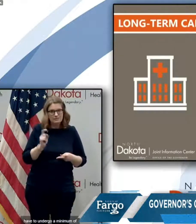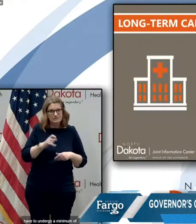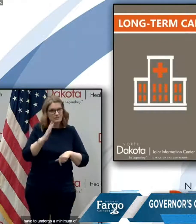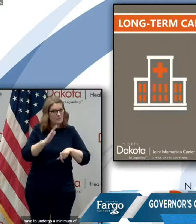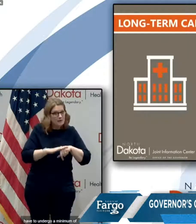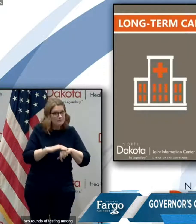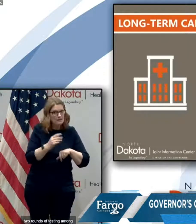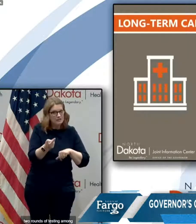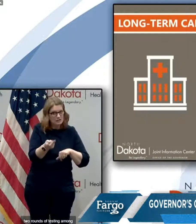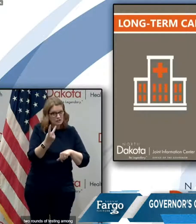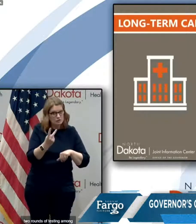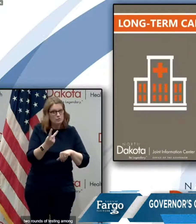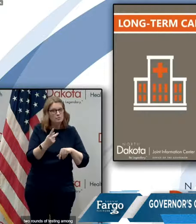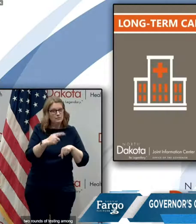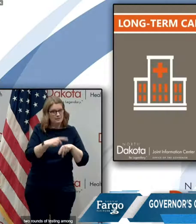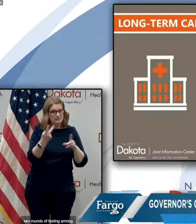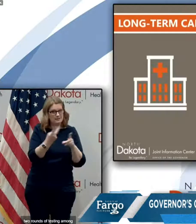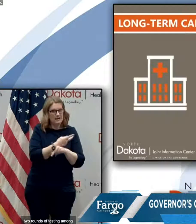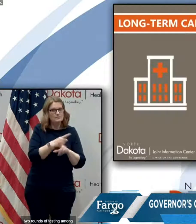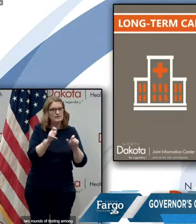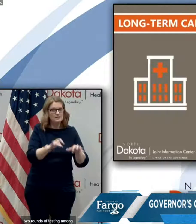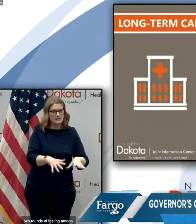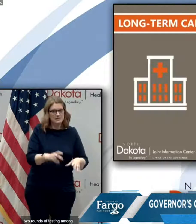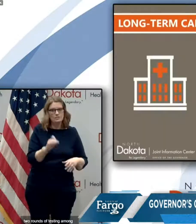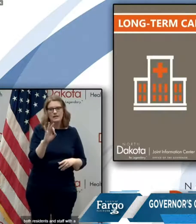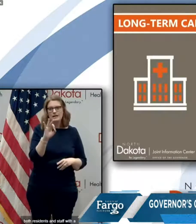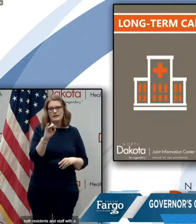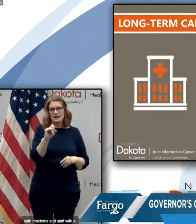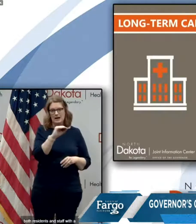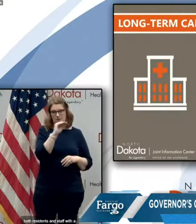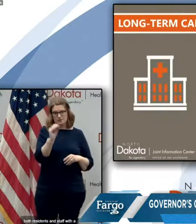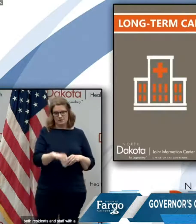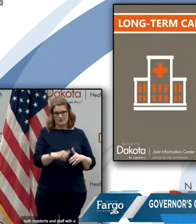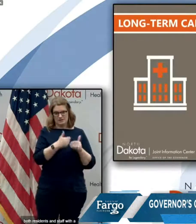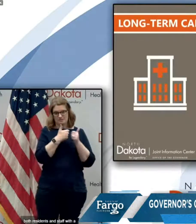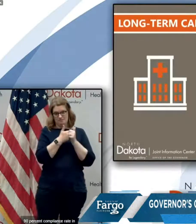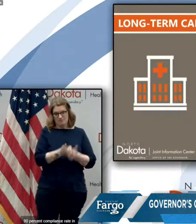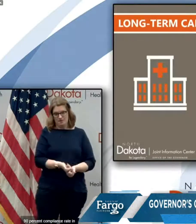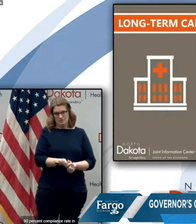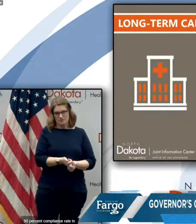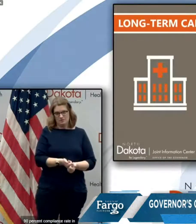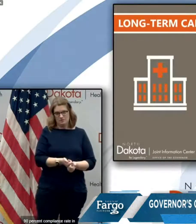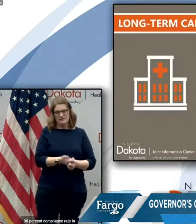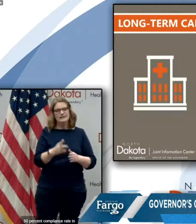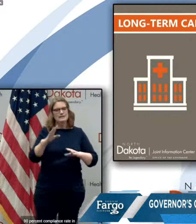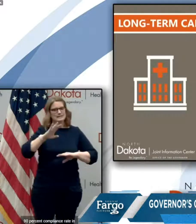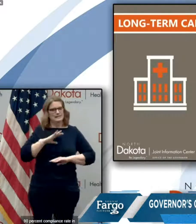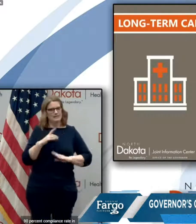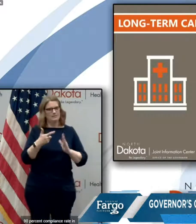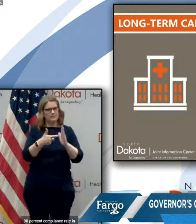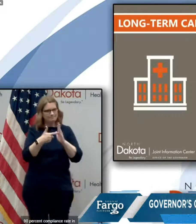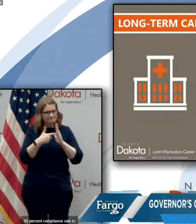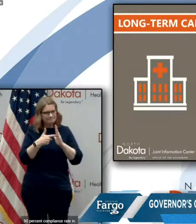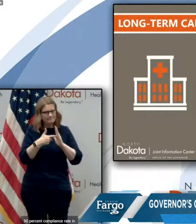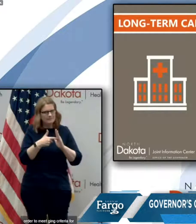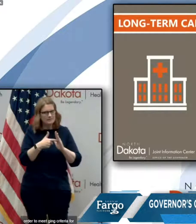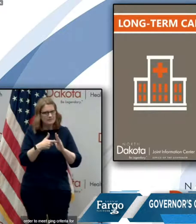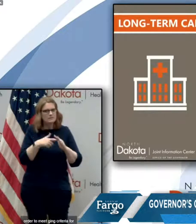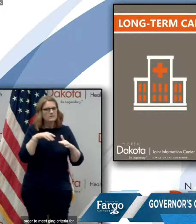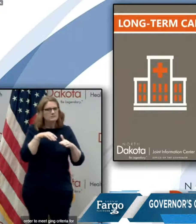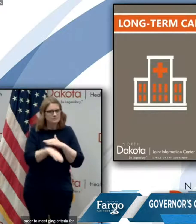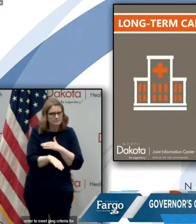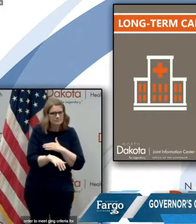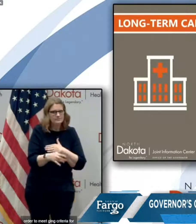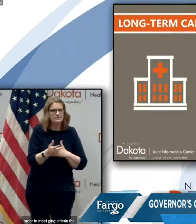both residents and staff with a 90% compliance rate in order to meet gating criteria for entrance into the